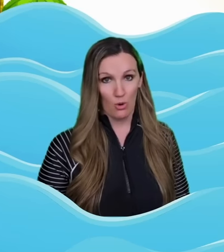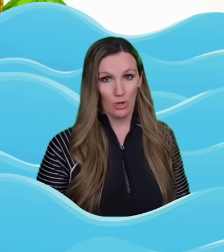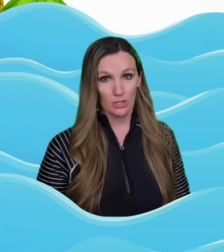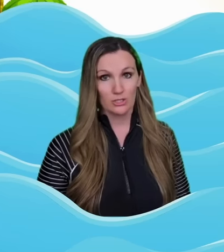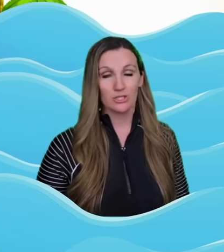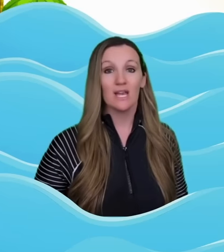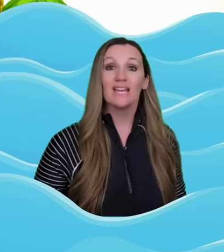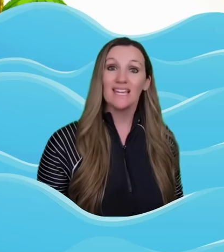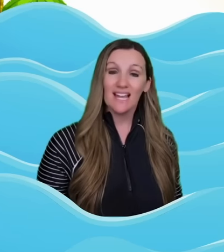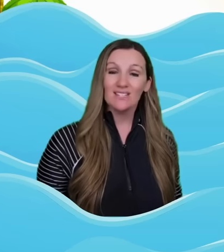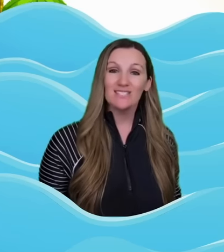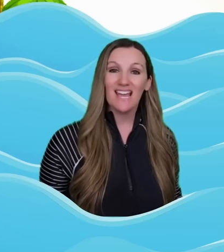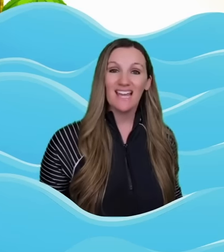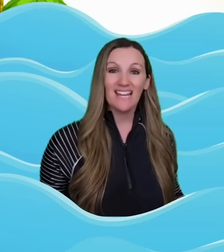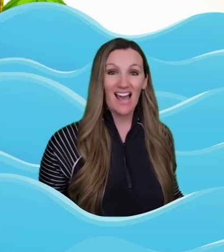Seahorse. Can you say it high?